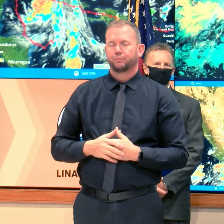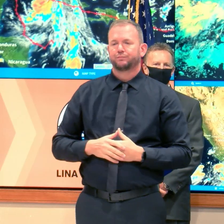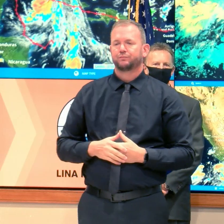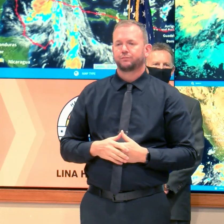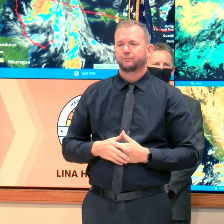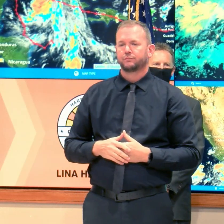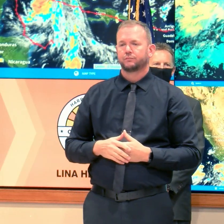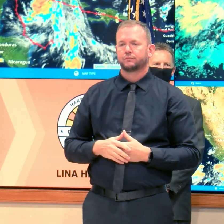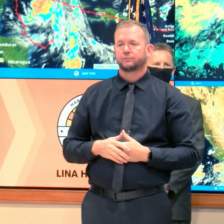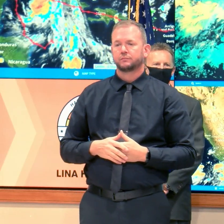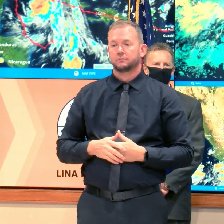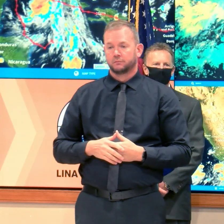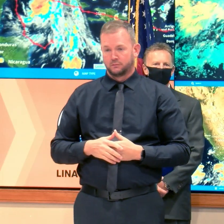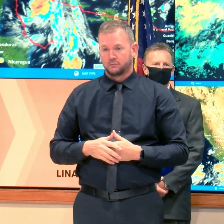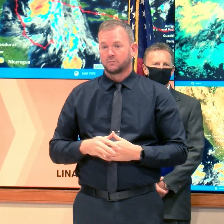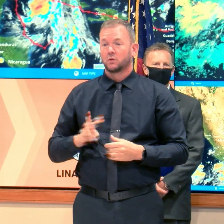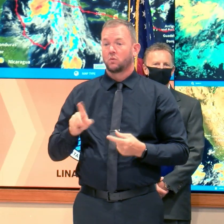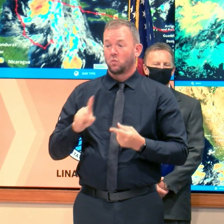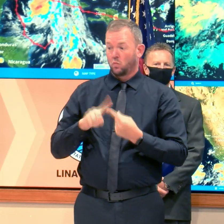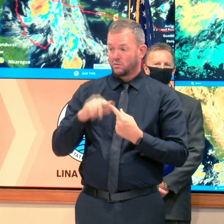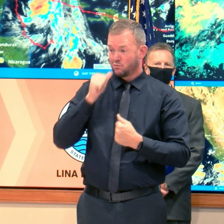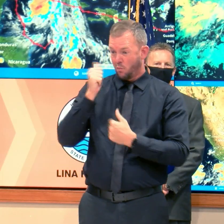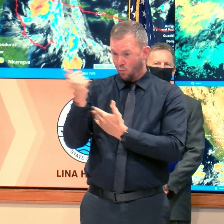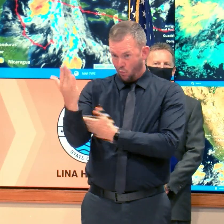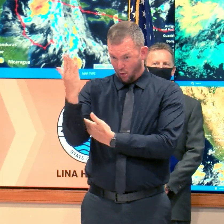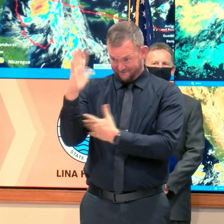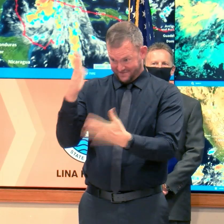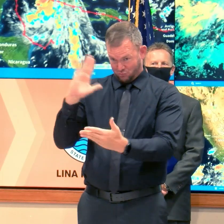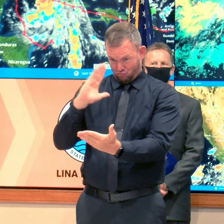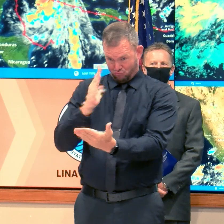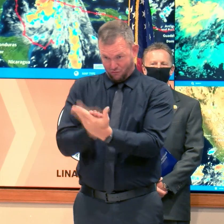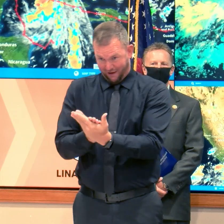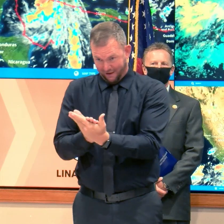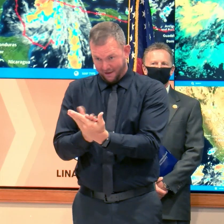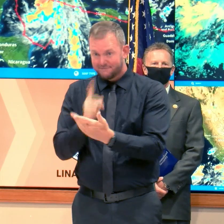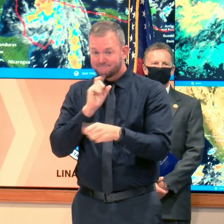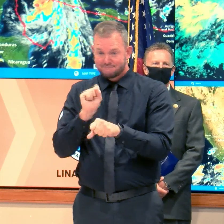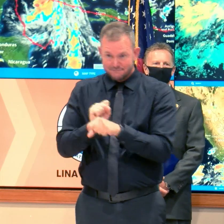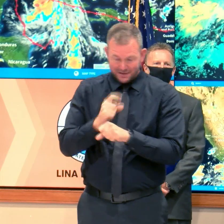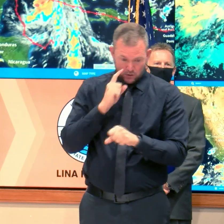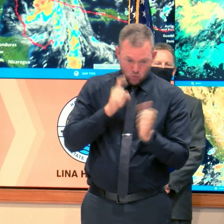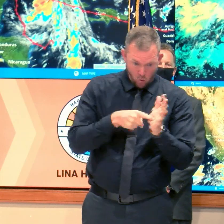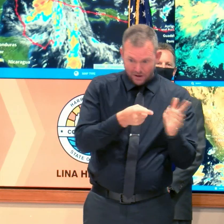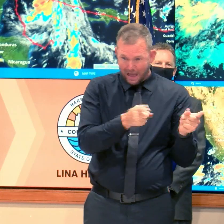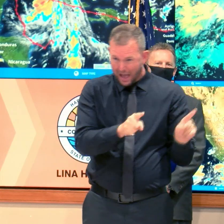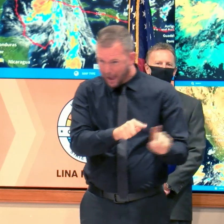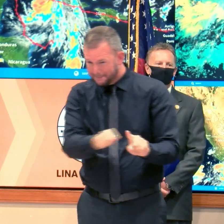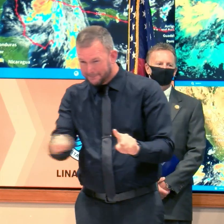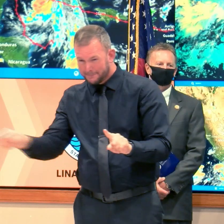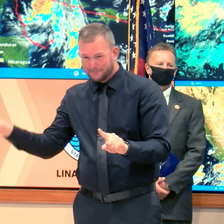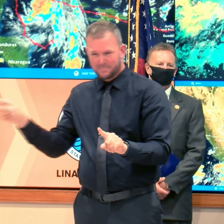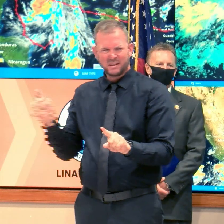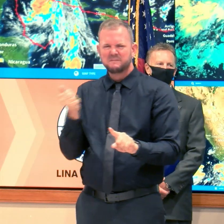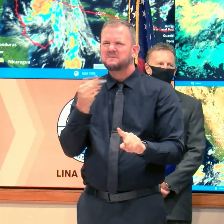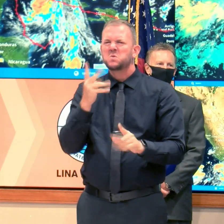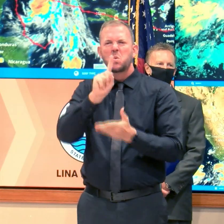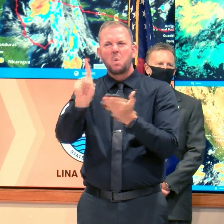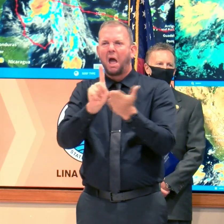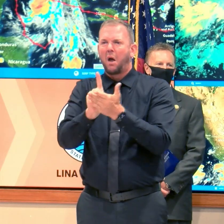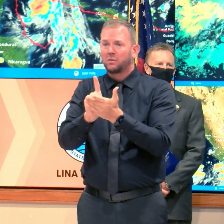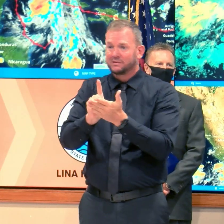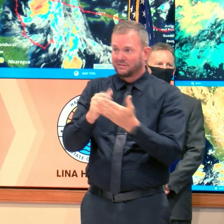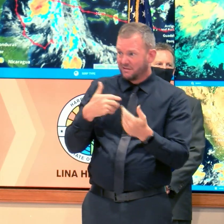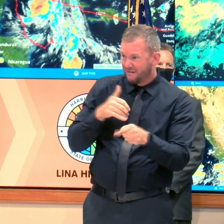of hours to make preparations. So remember that. Please take advantage of time now. We'll get through this together.